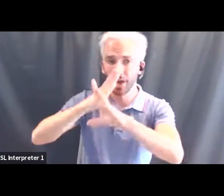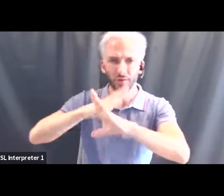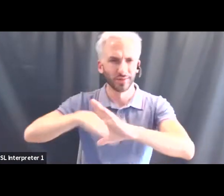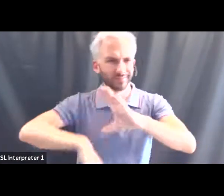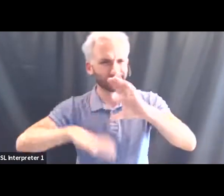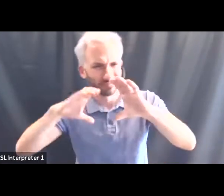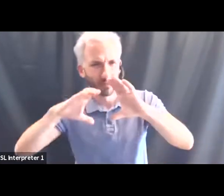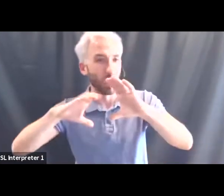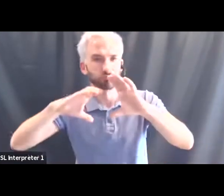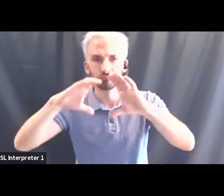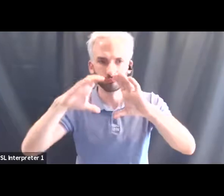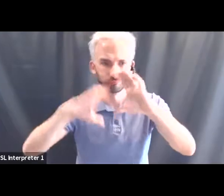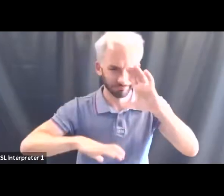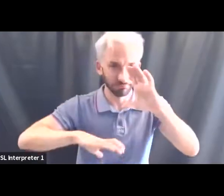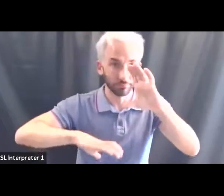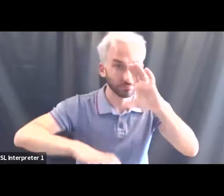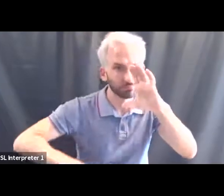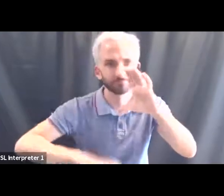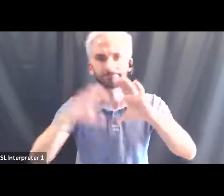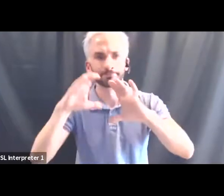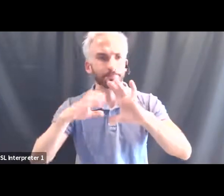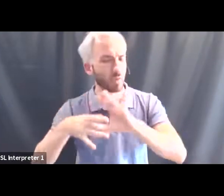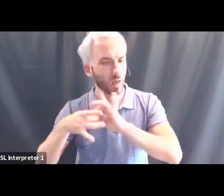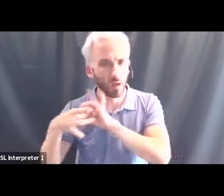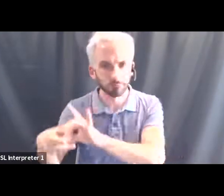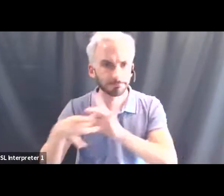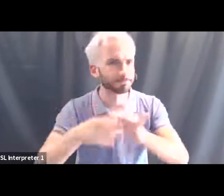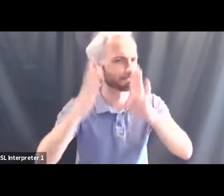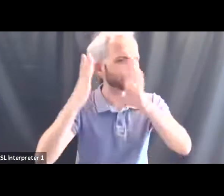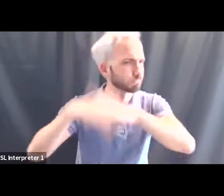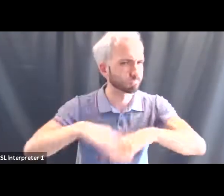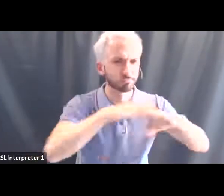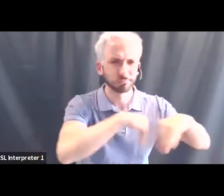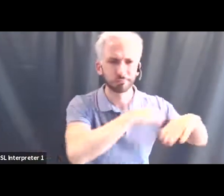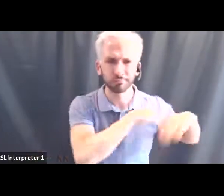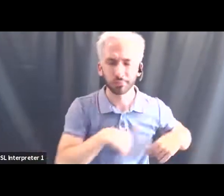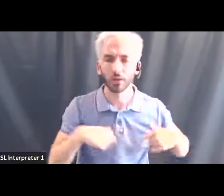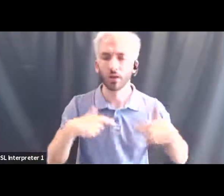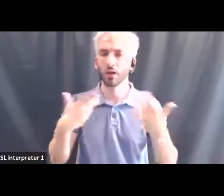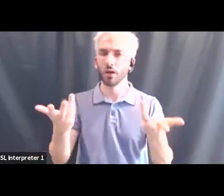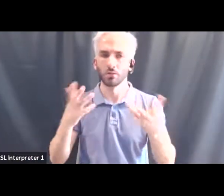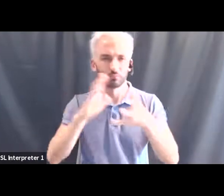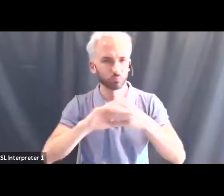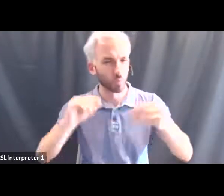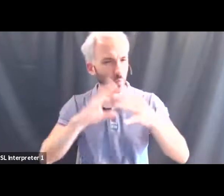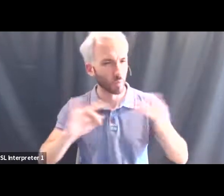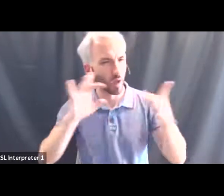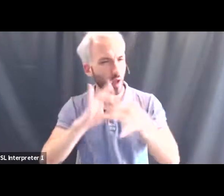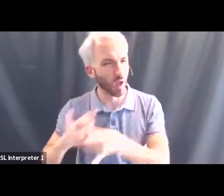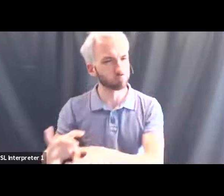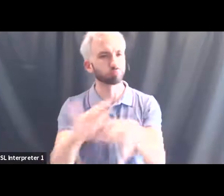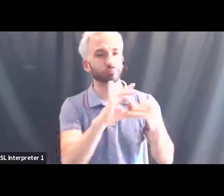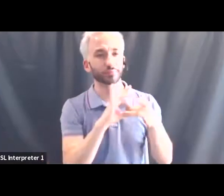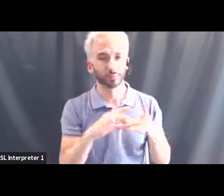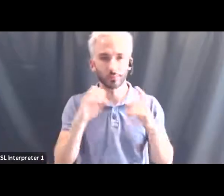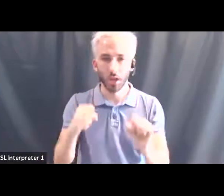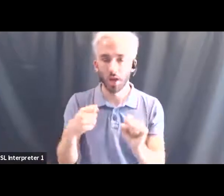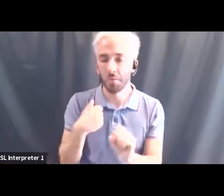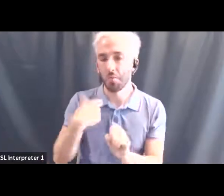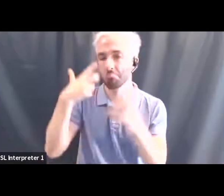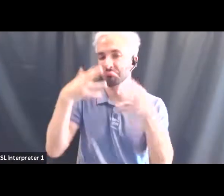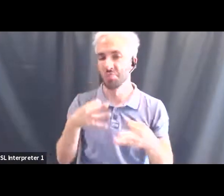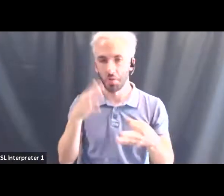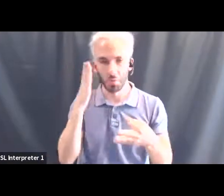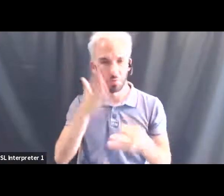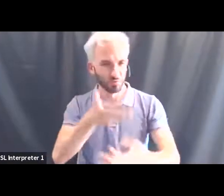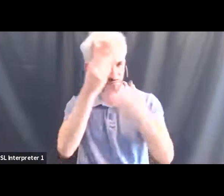develop empathy for one another is through storytelling. And so I thought, okay, well, I should do some storytelling then. So I'm